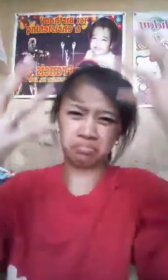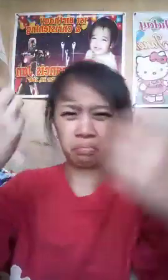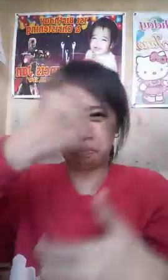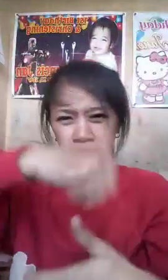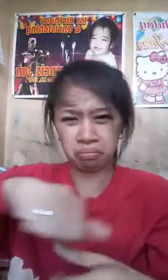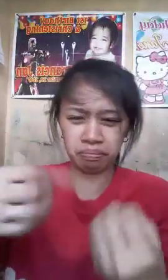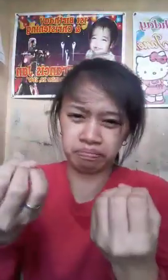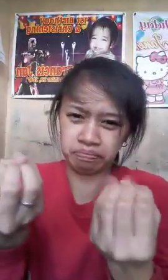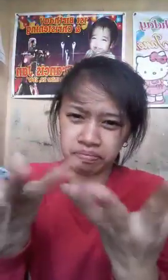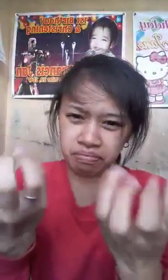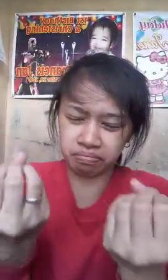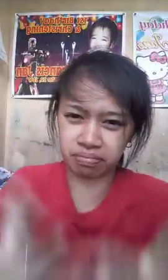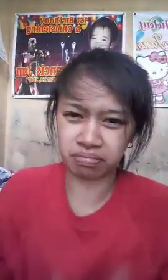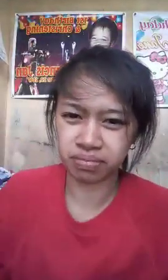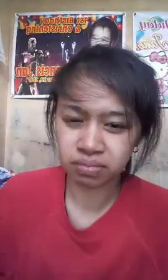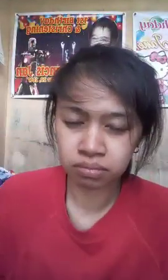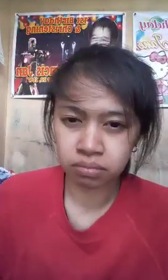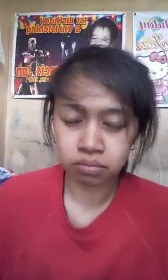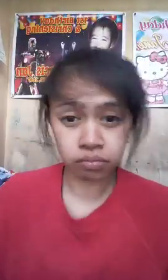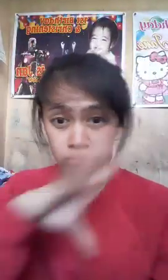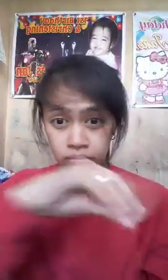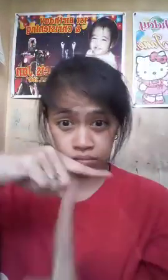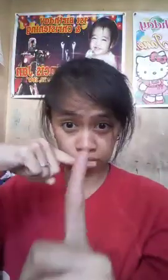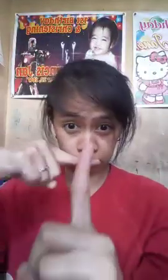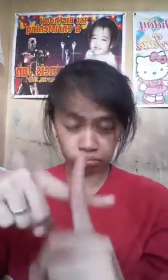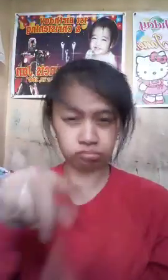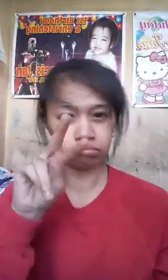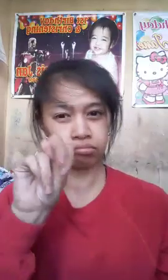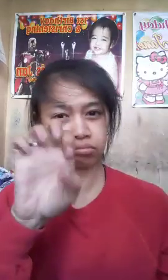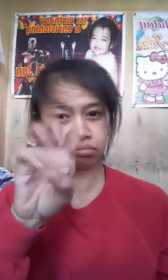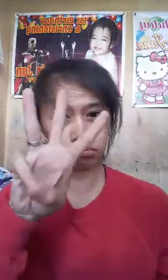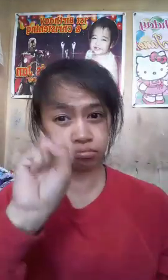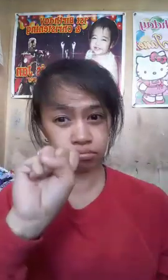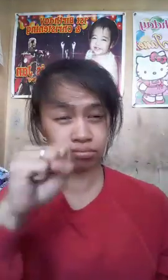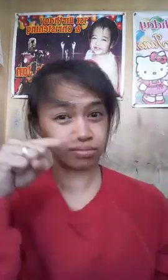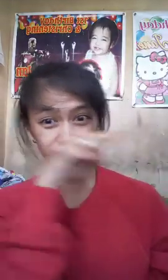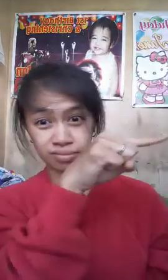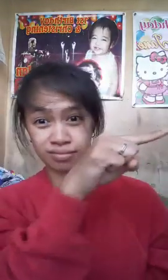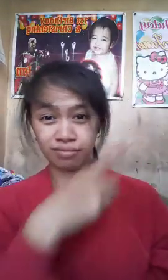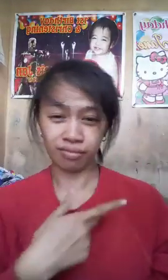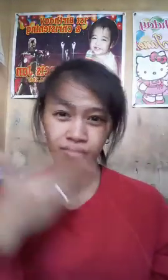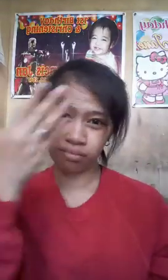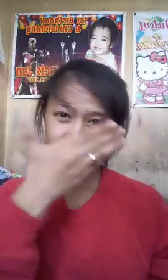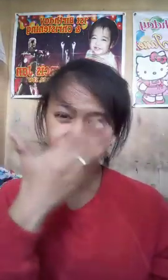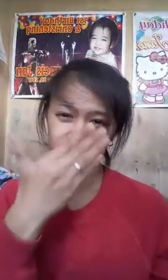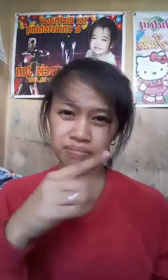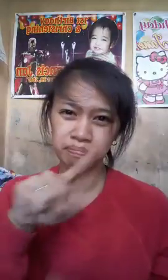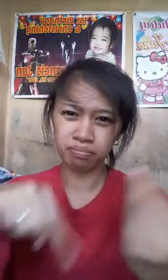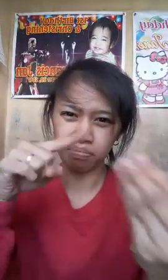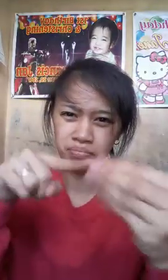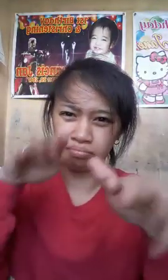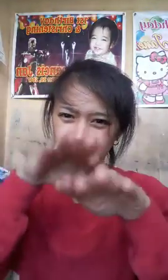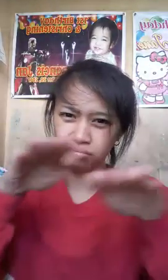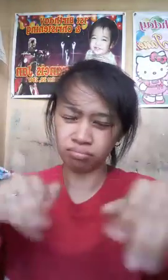1,695 pesos per piece. So what are you waiting for? Call now 817-7000 or log online